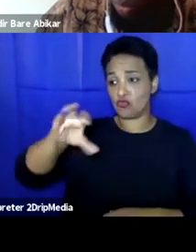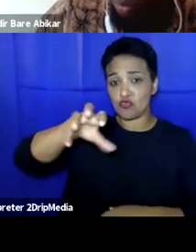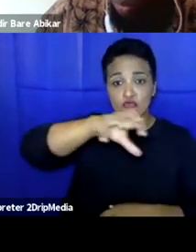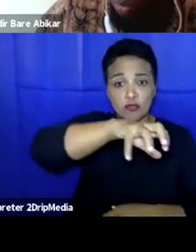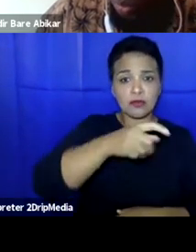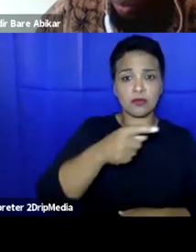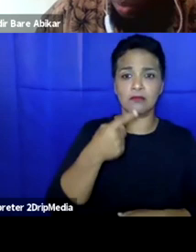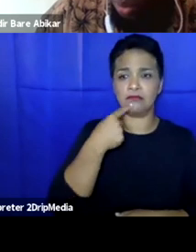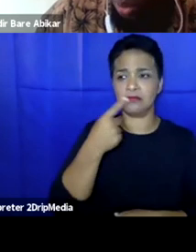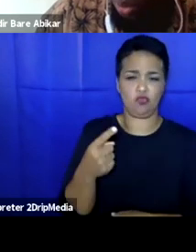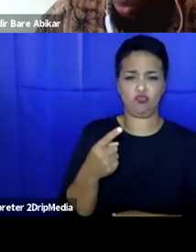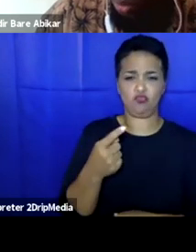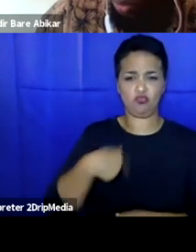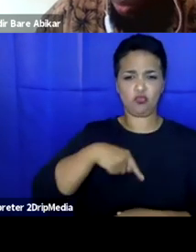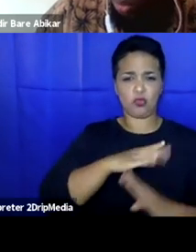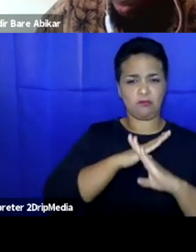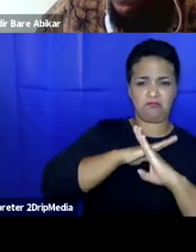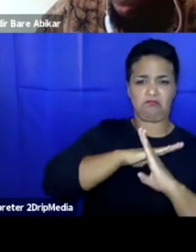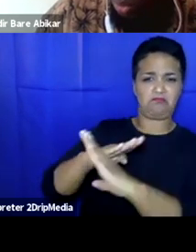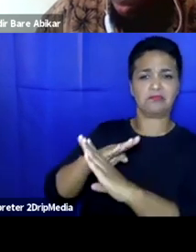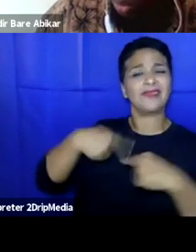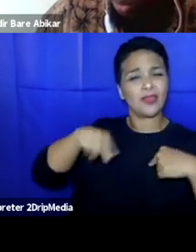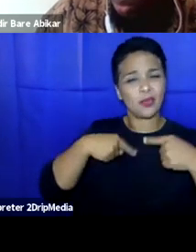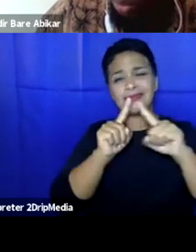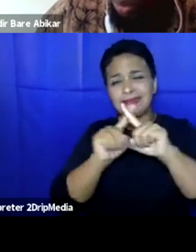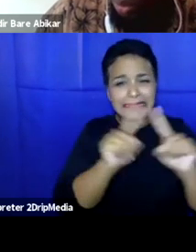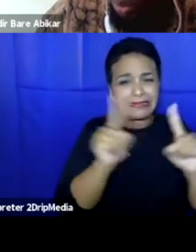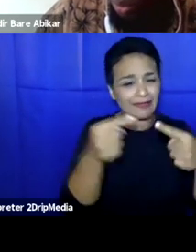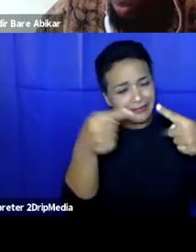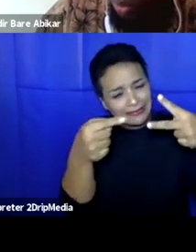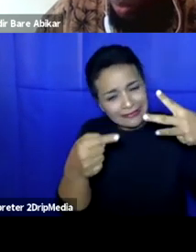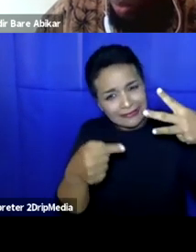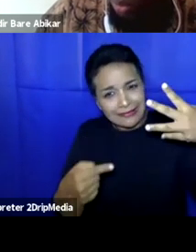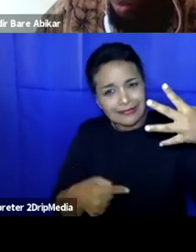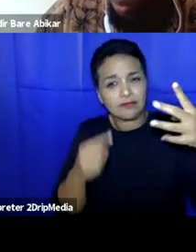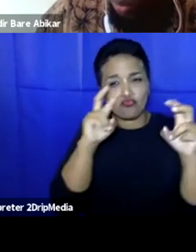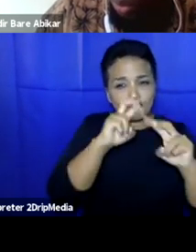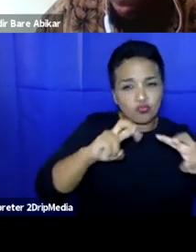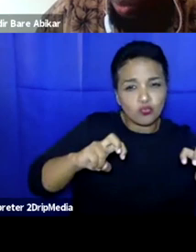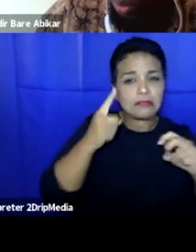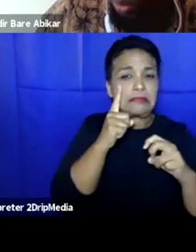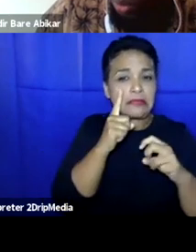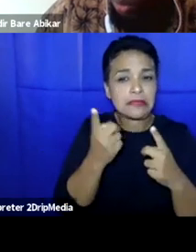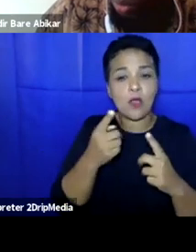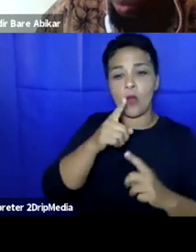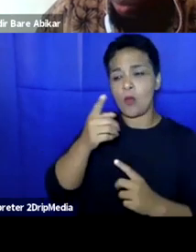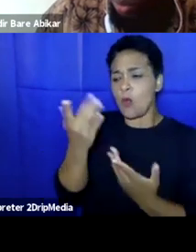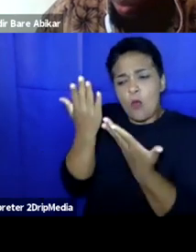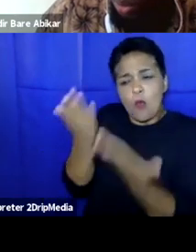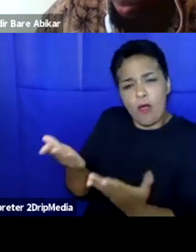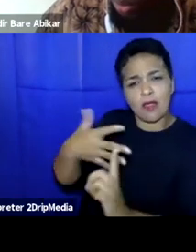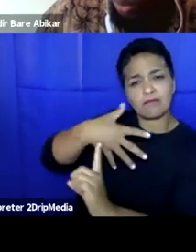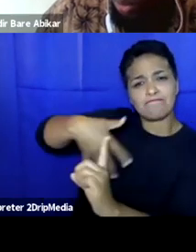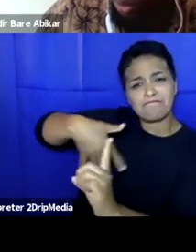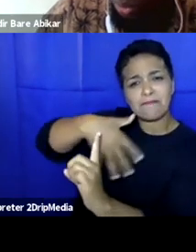is that is causing intolerance. So all of the elements have to be looked into totality while we talk about what is behind this discourse